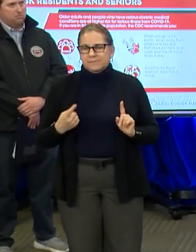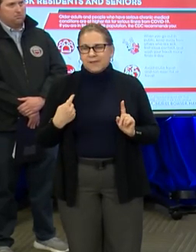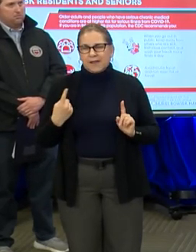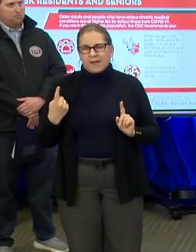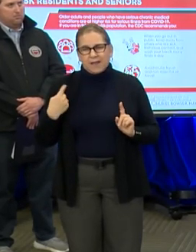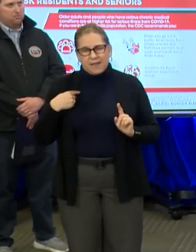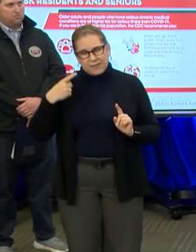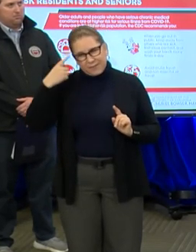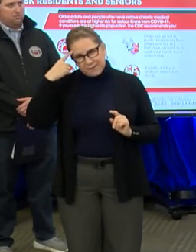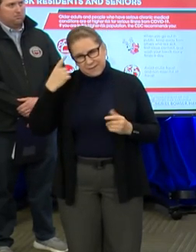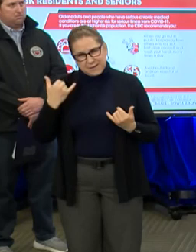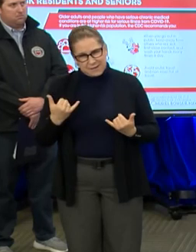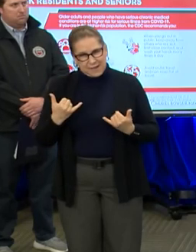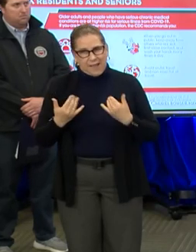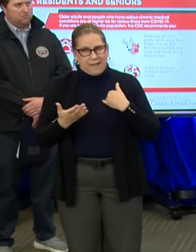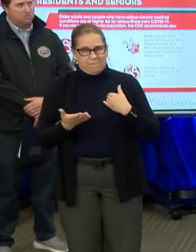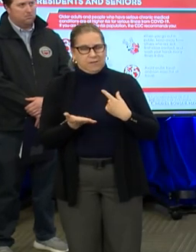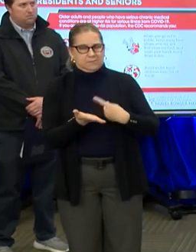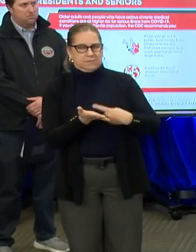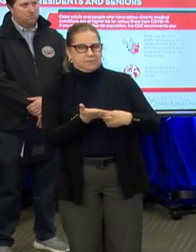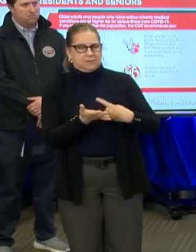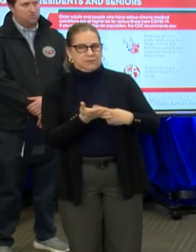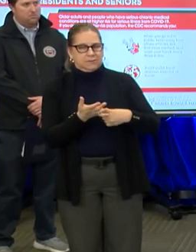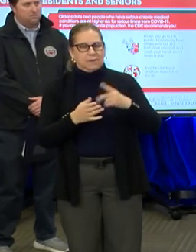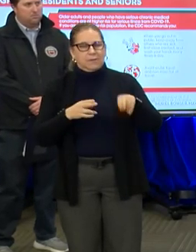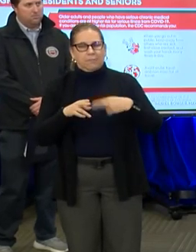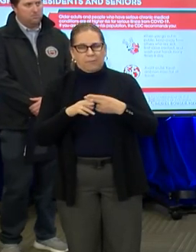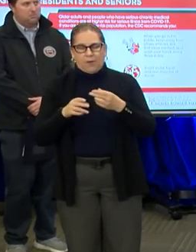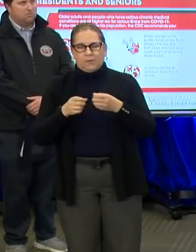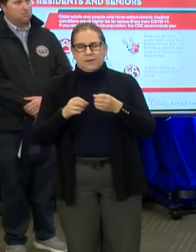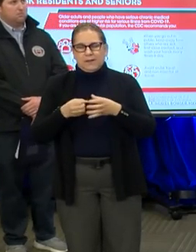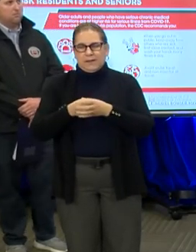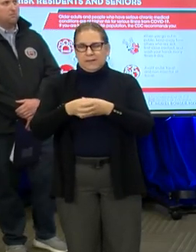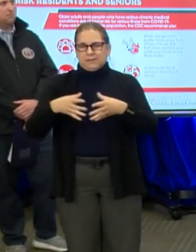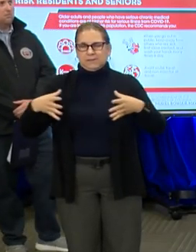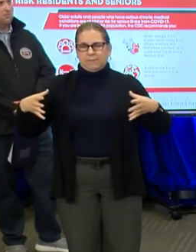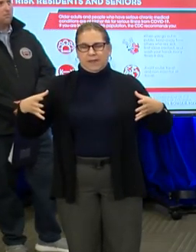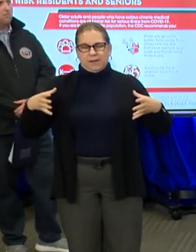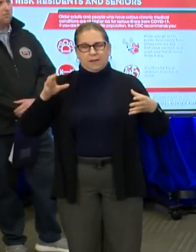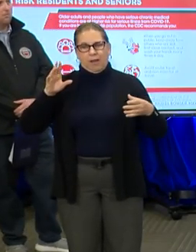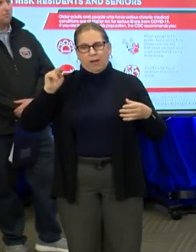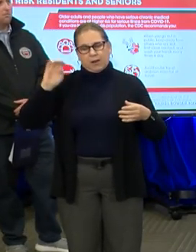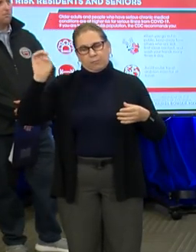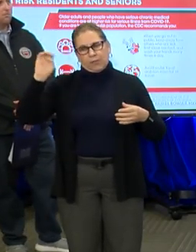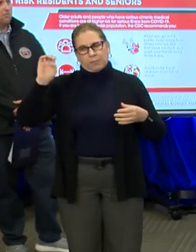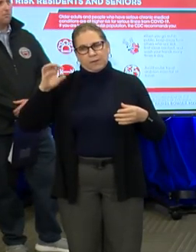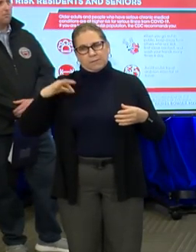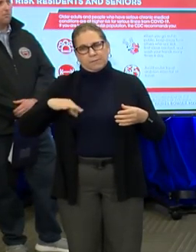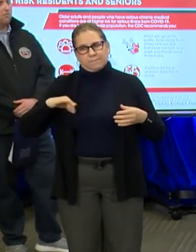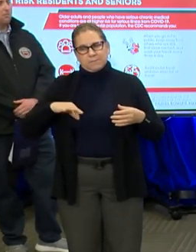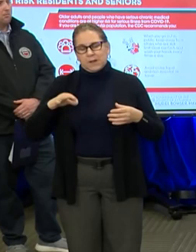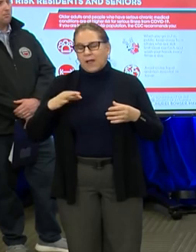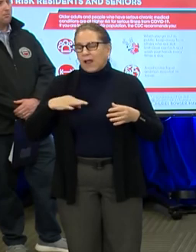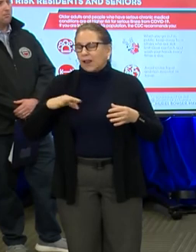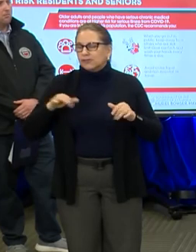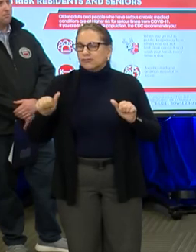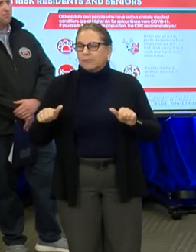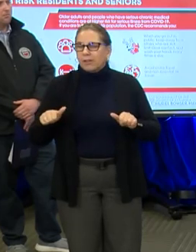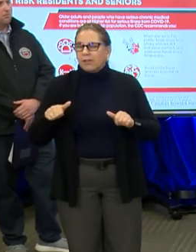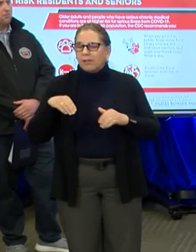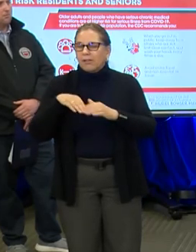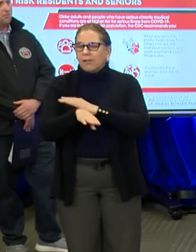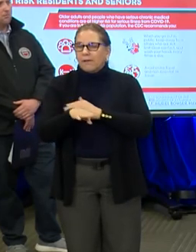discussion about expanding unemployment eligibility to that group of workers. So I want to check on that,